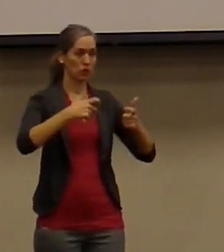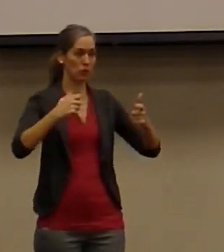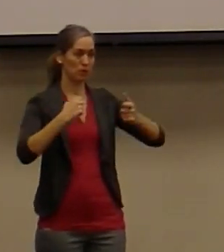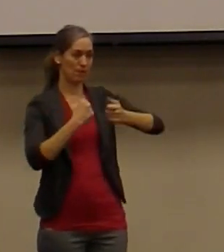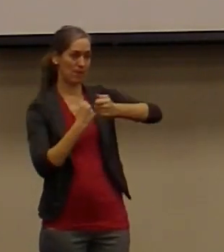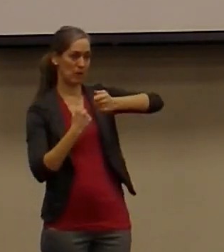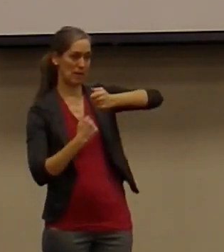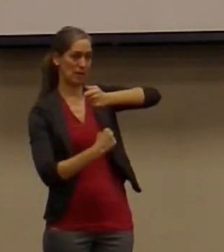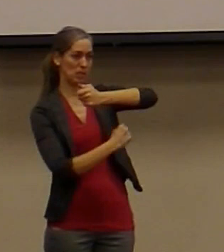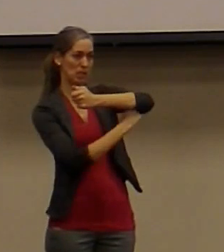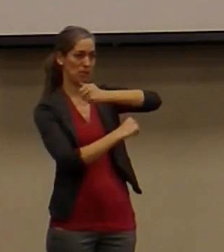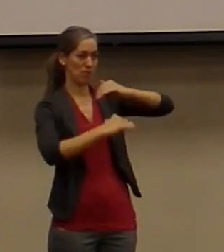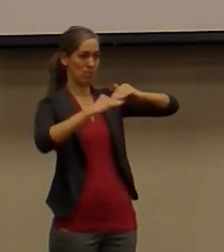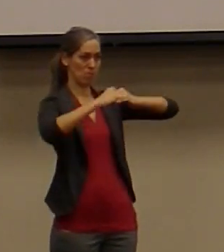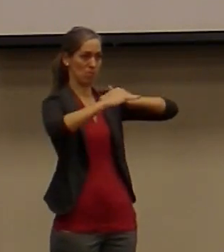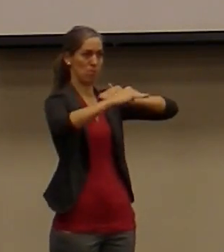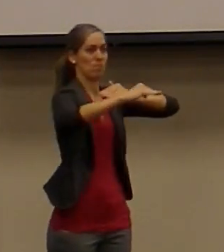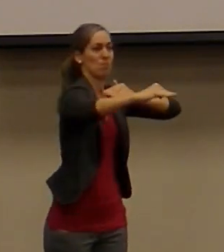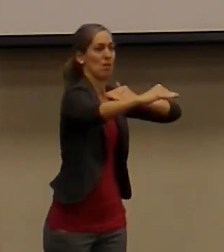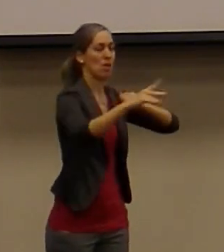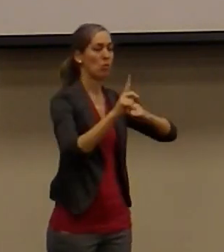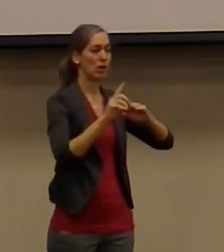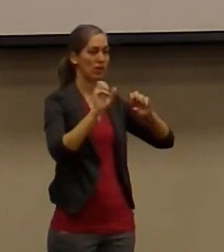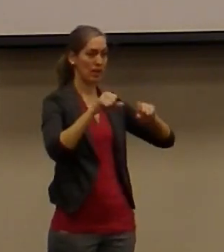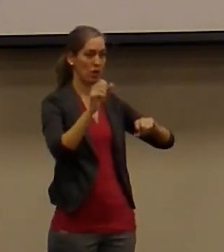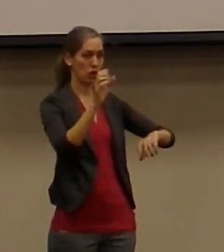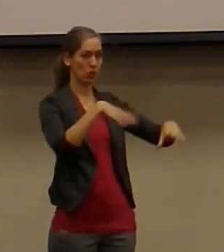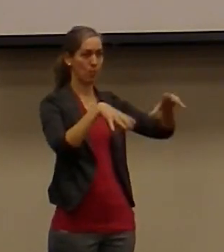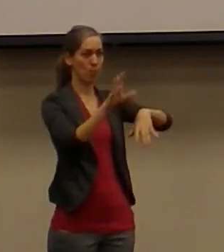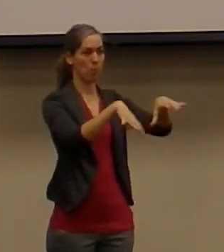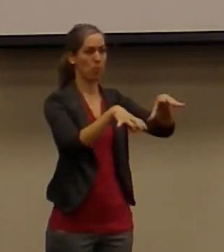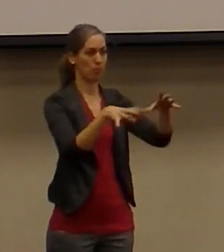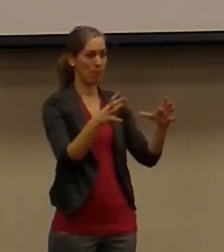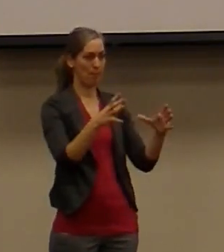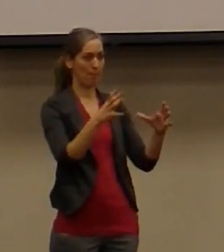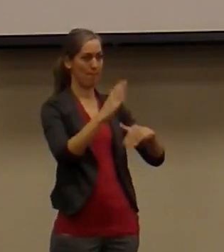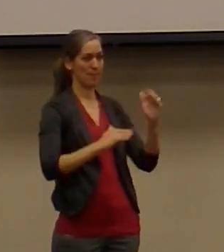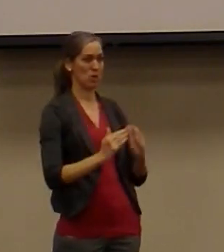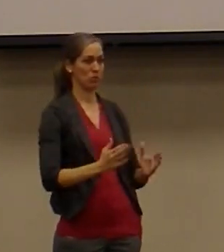still stands today, with the bricks of Nebuchadnezzar in its base.